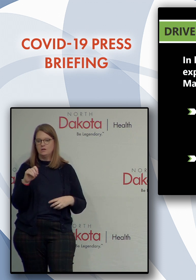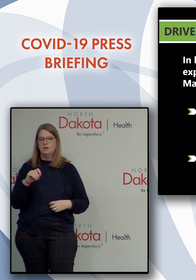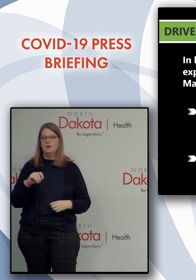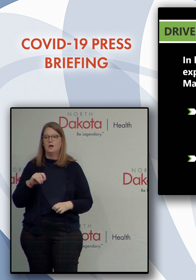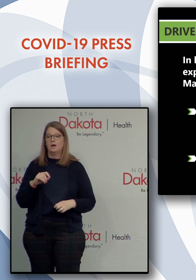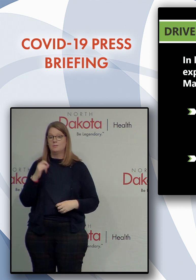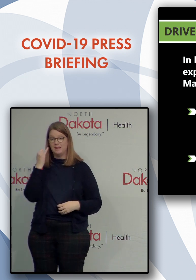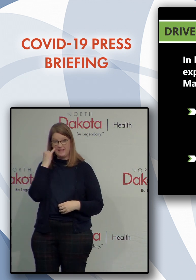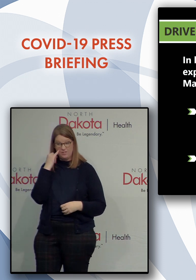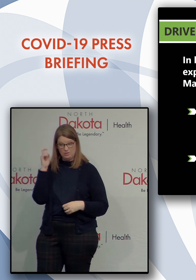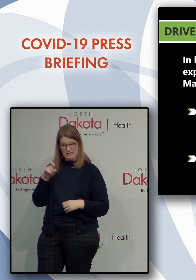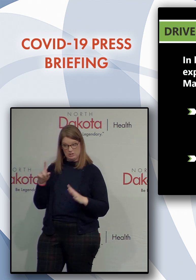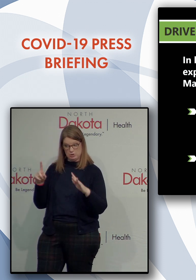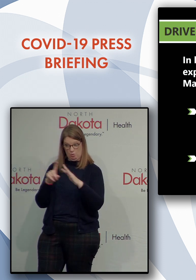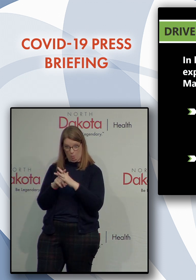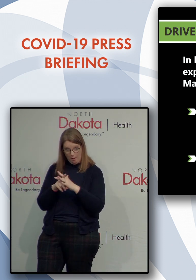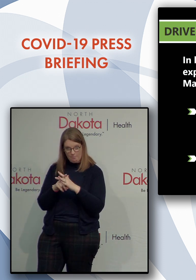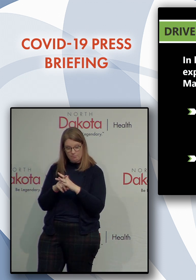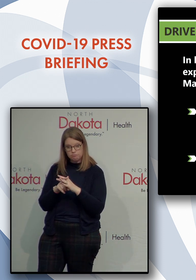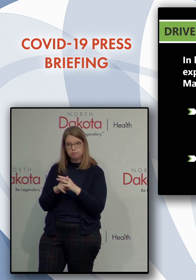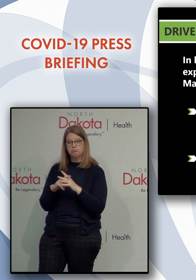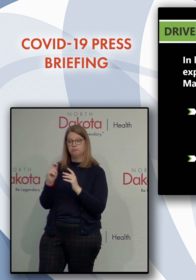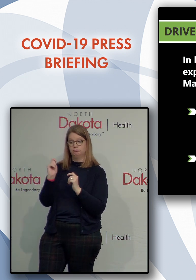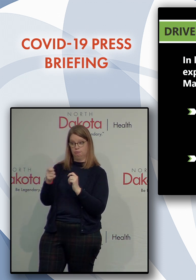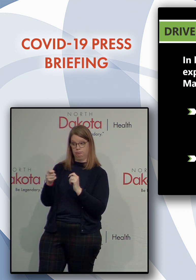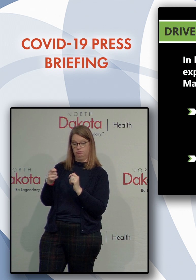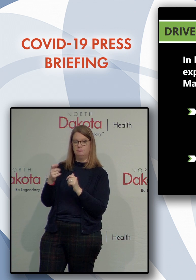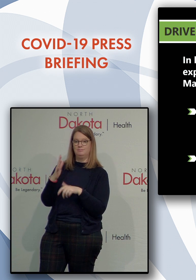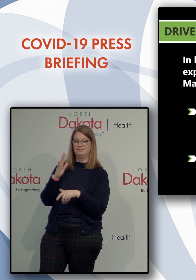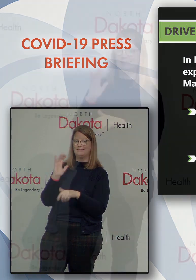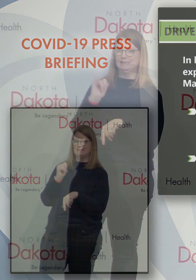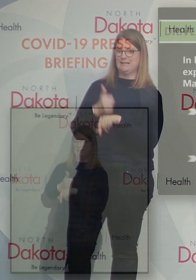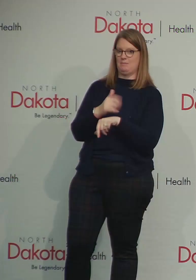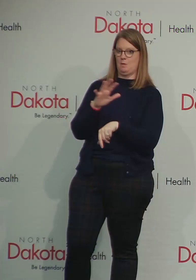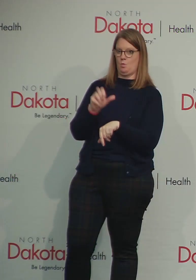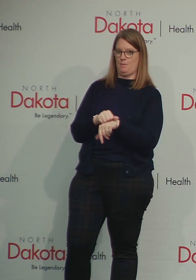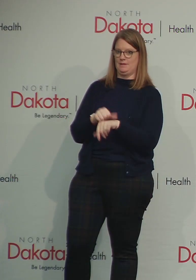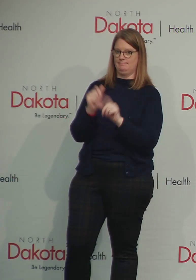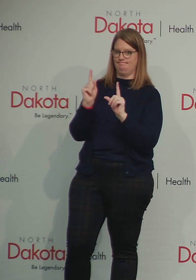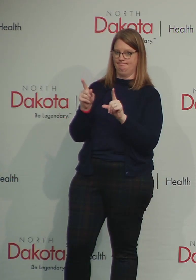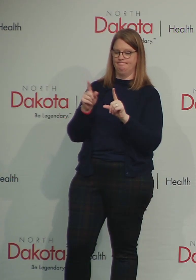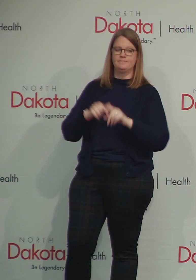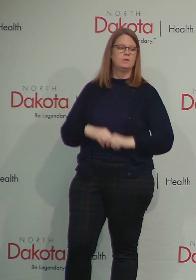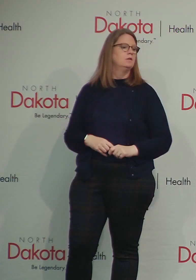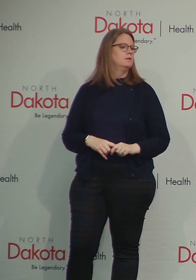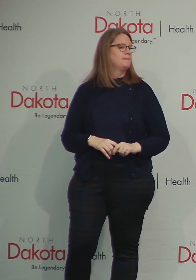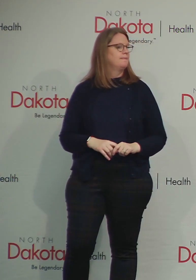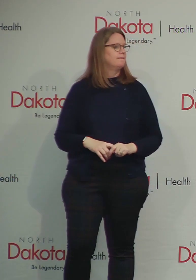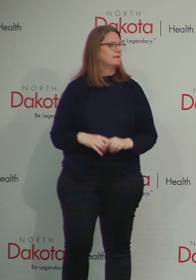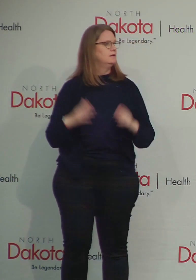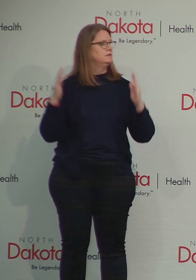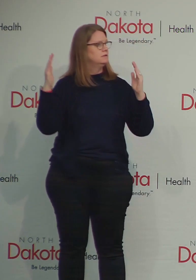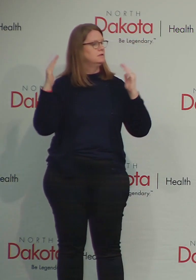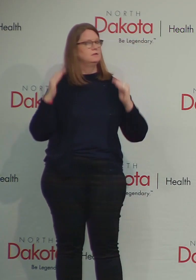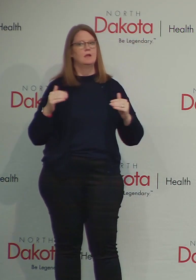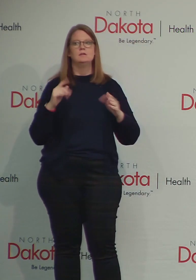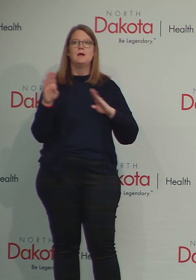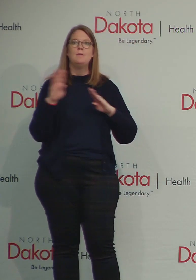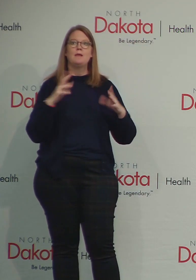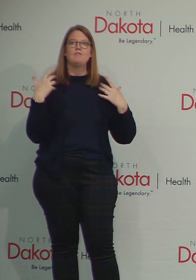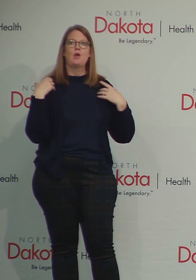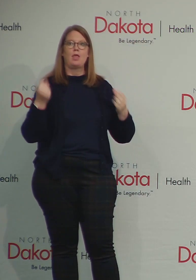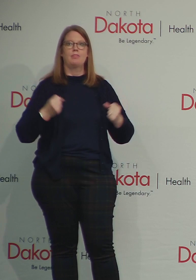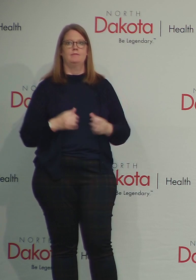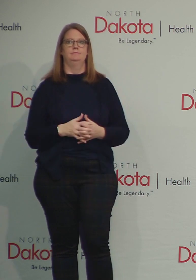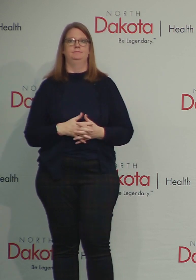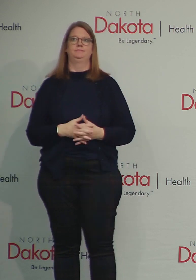to do an in-person renewal, make an appointment today. Thank you. And next update, a behavioral health